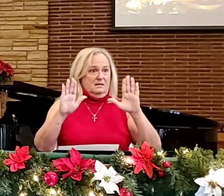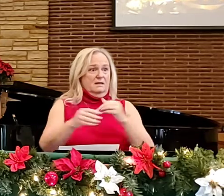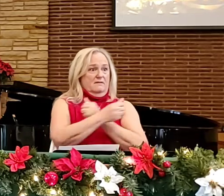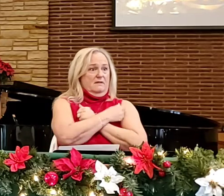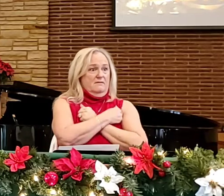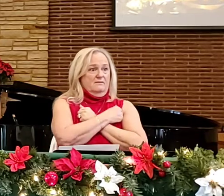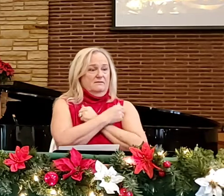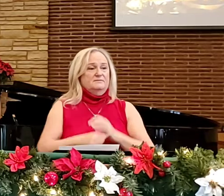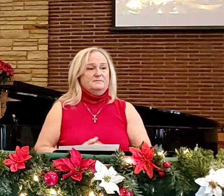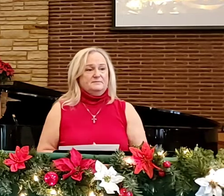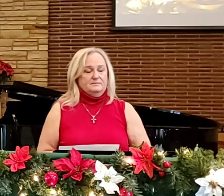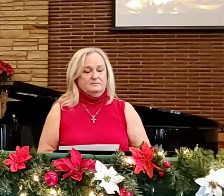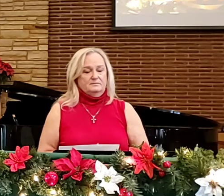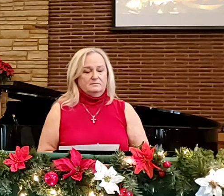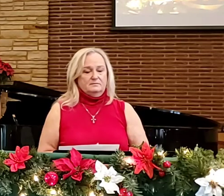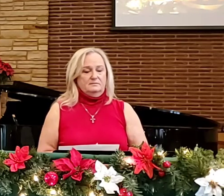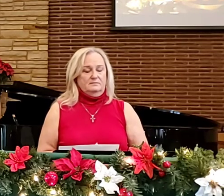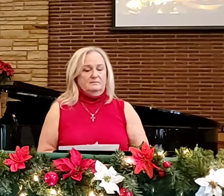Love.